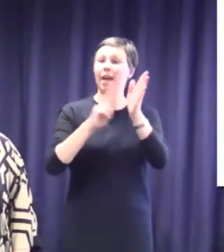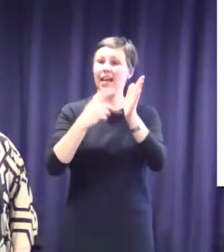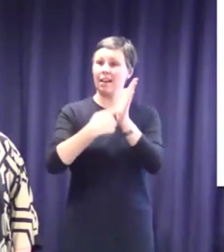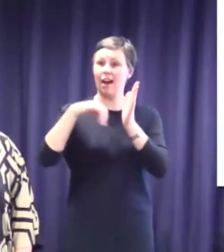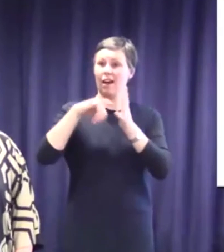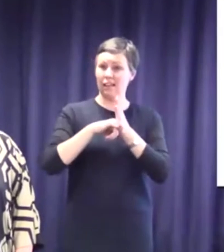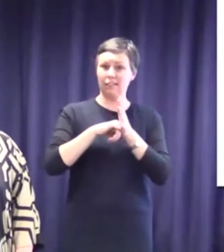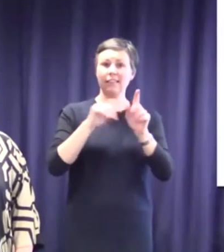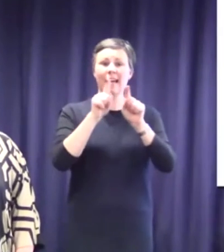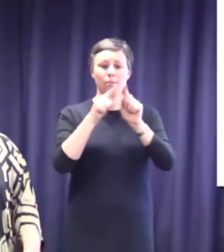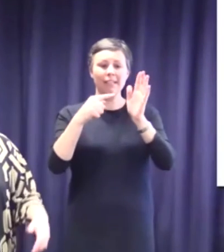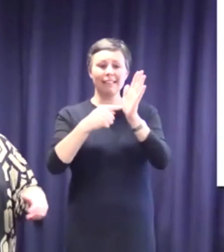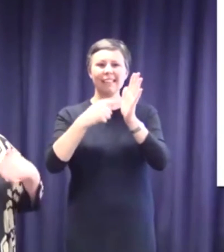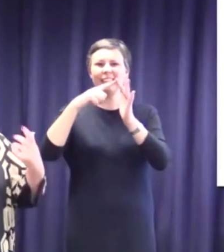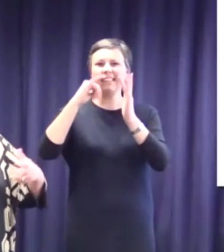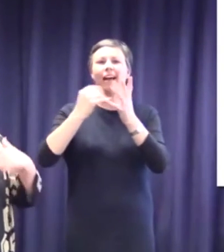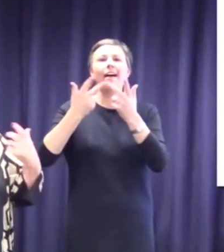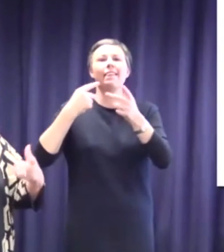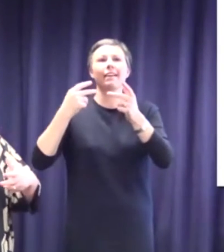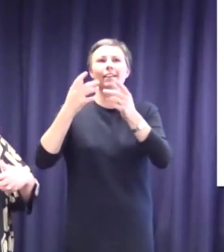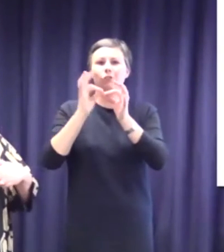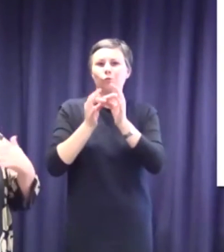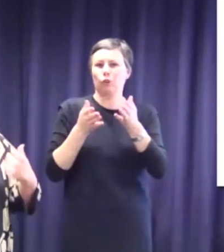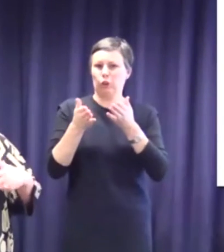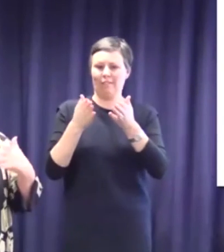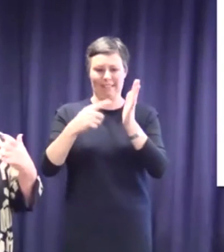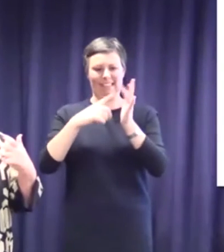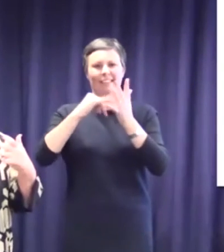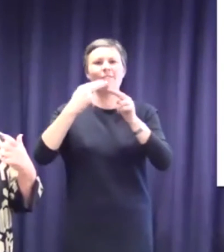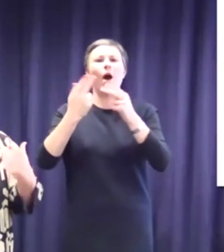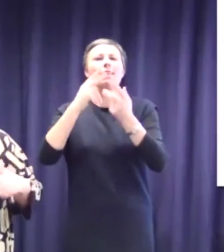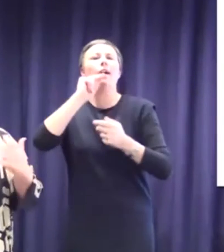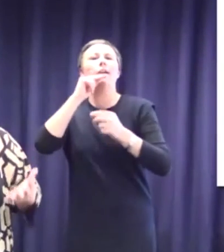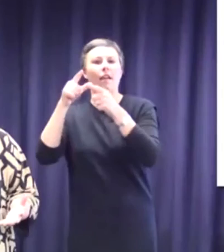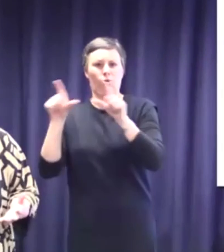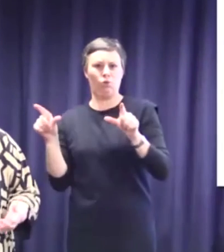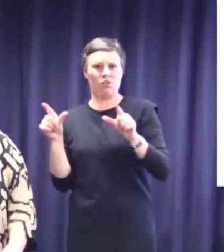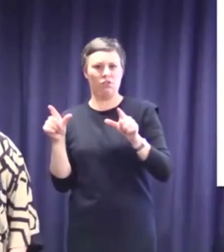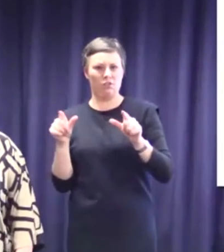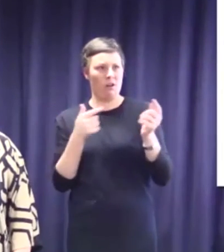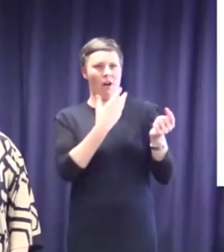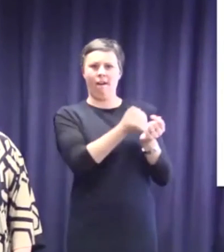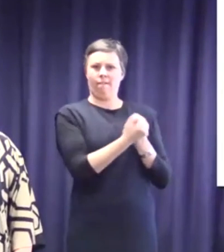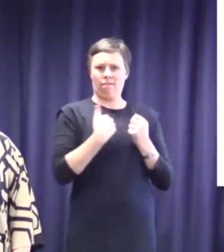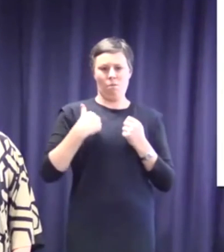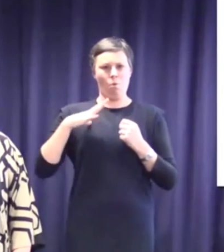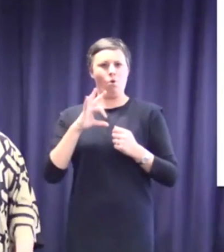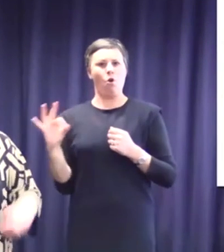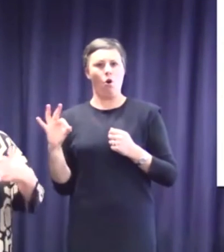does TIS. So there's some of the things that you might want to think about.